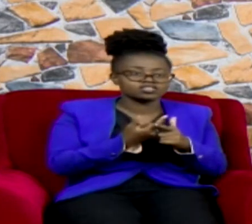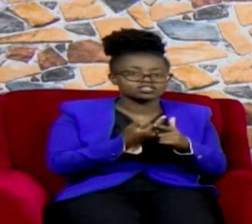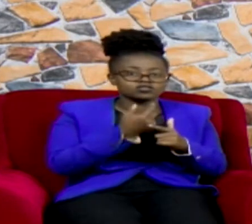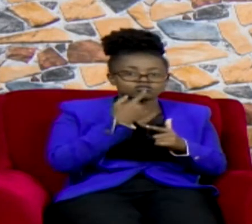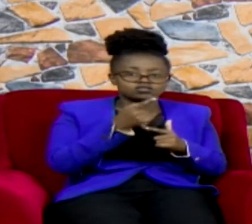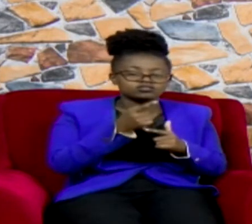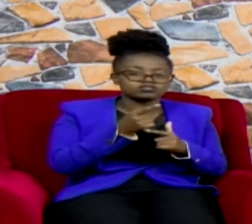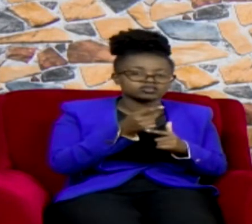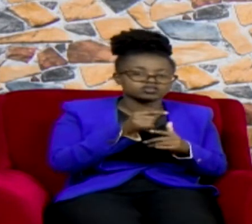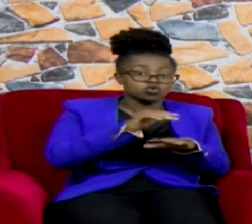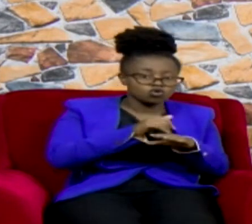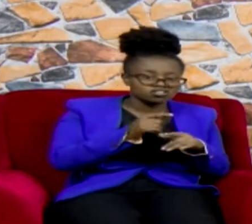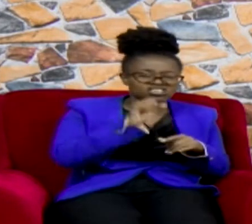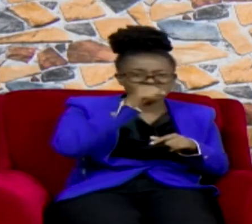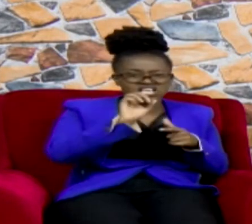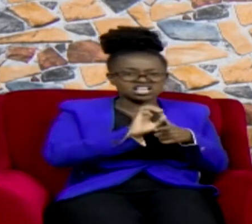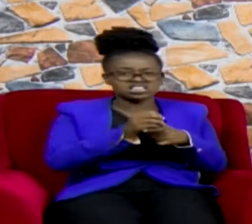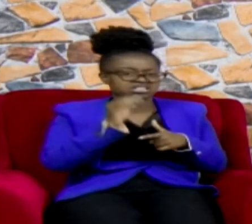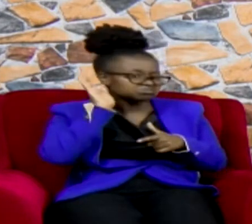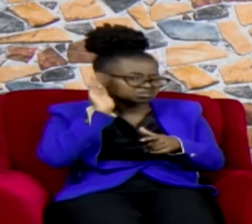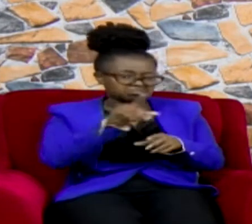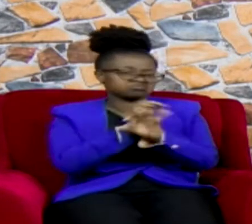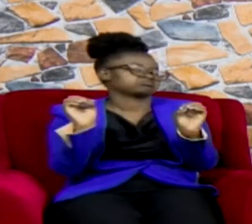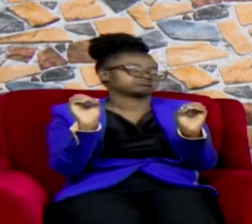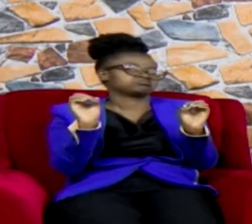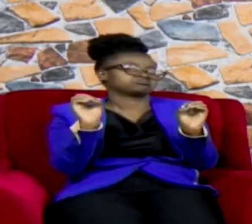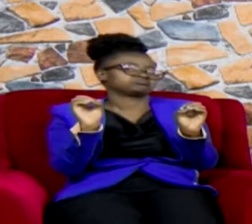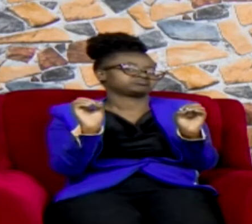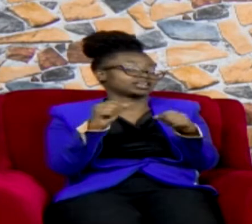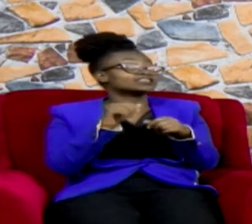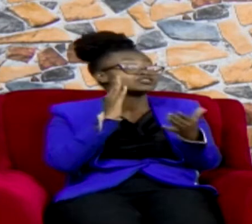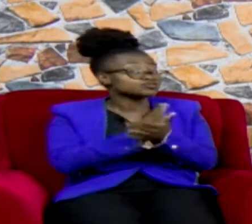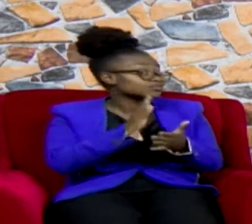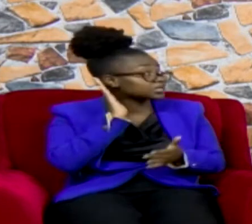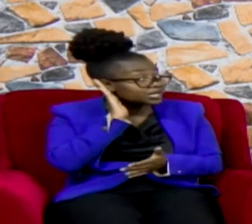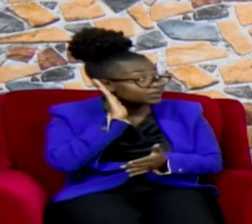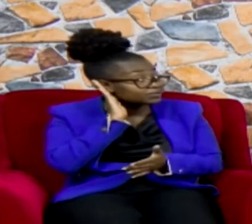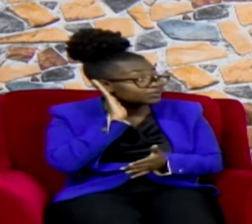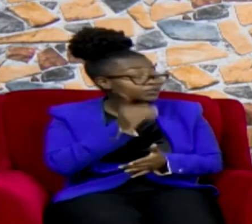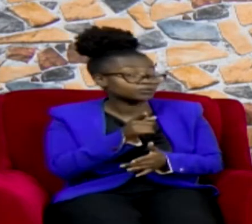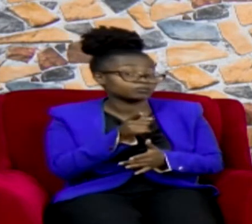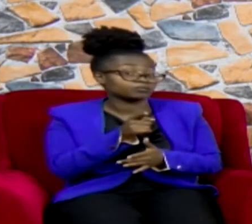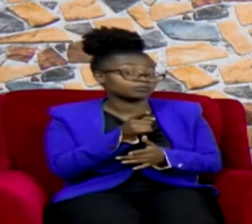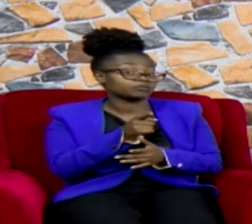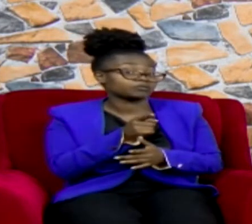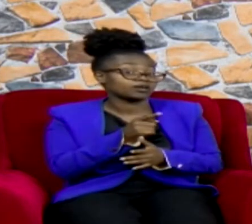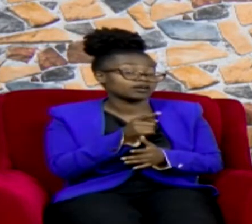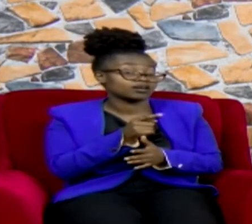the next minute they're like, I can't even hear you. Well, very well you can see they can actually hear you because there's nothing better they're doing.